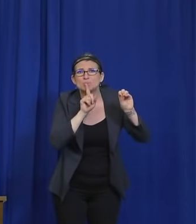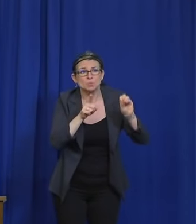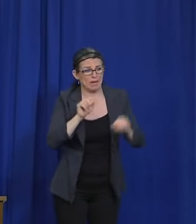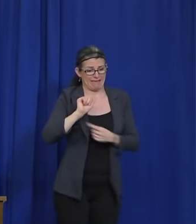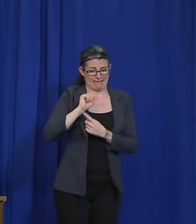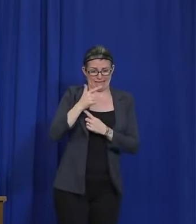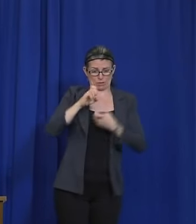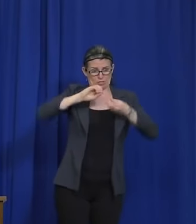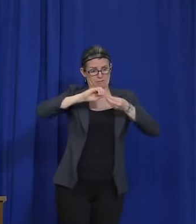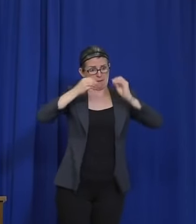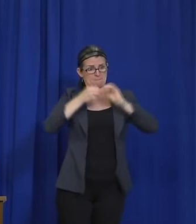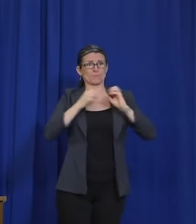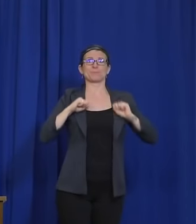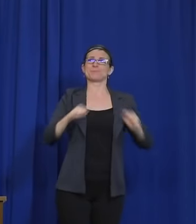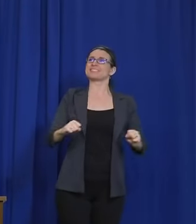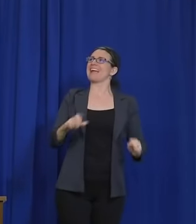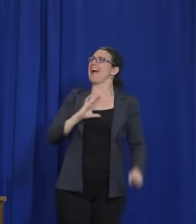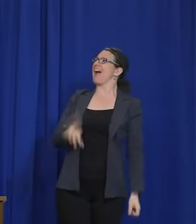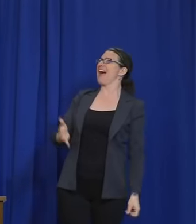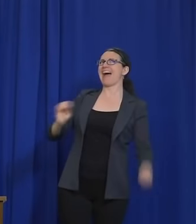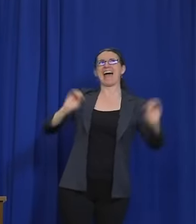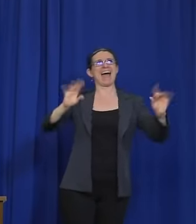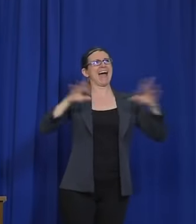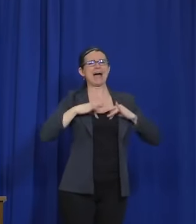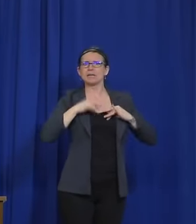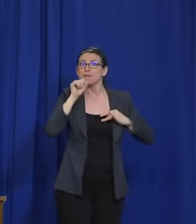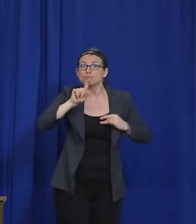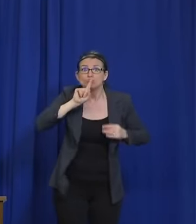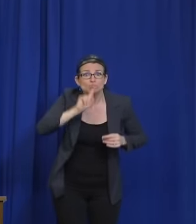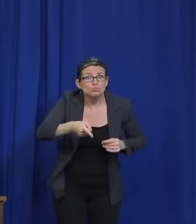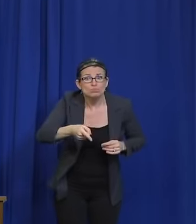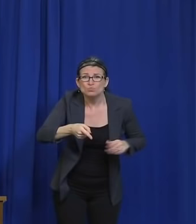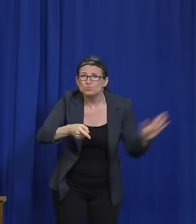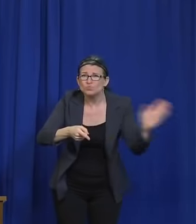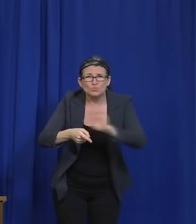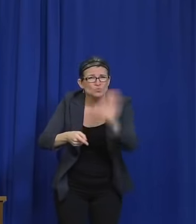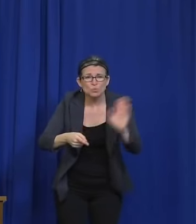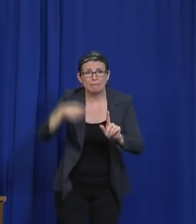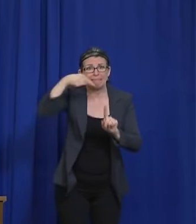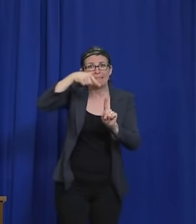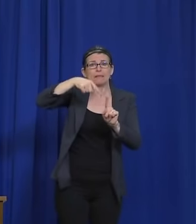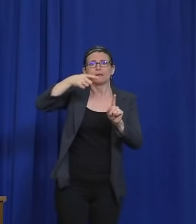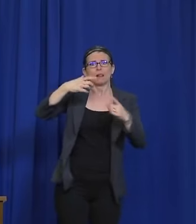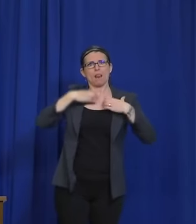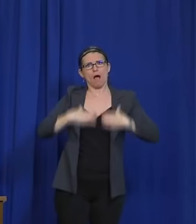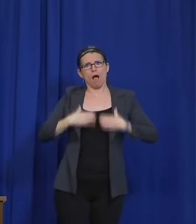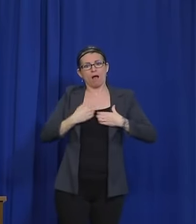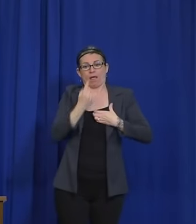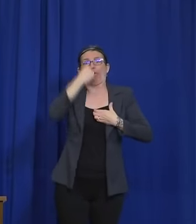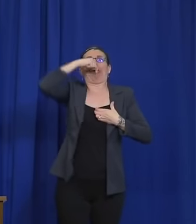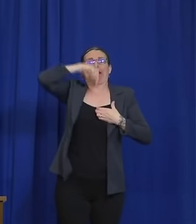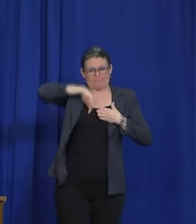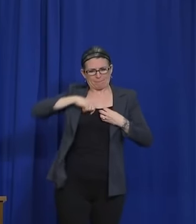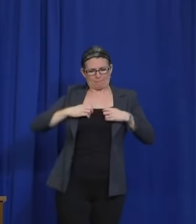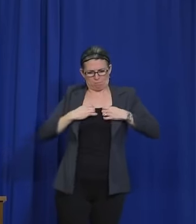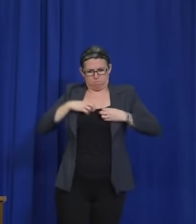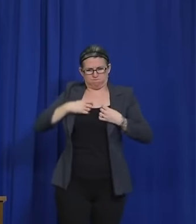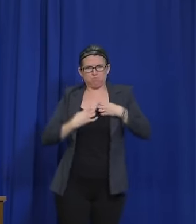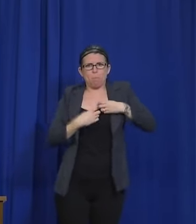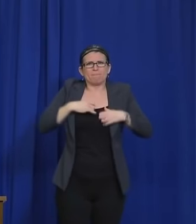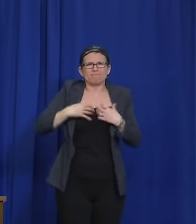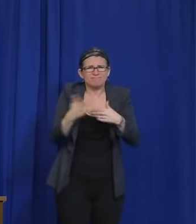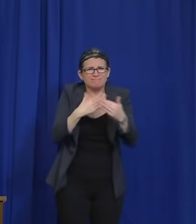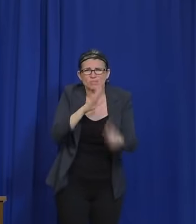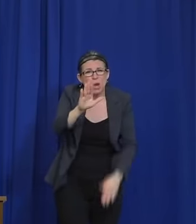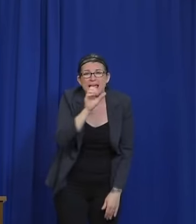virus, not simply because of respiratory symptoms. So it's so important that everybody in all sectors and all